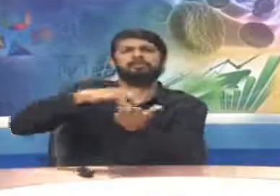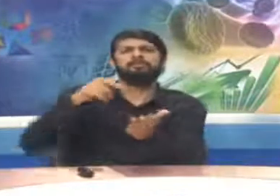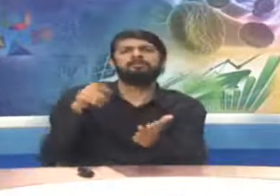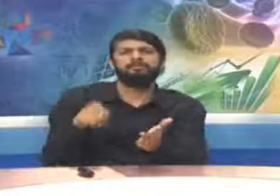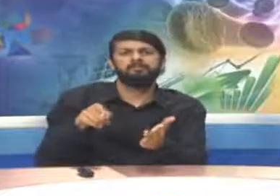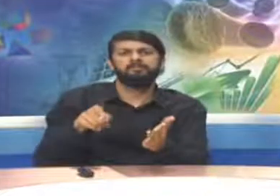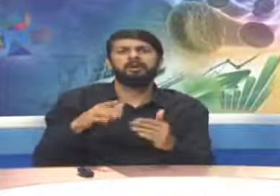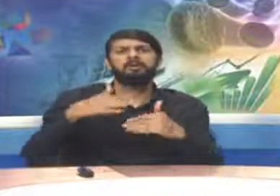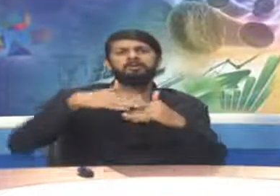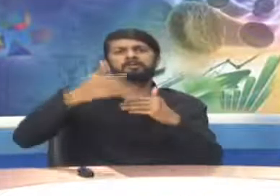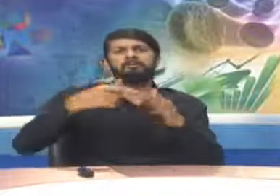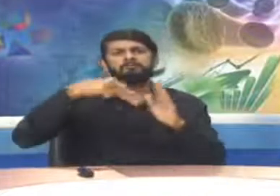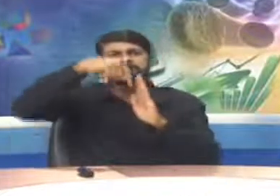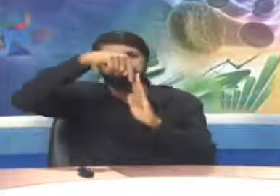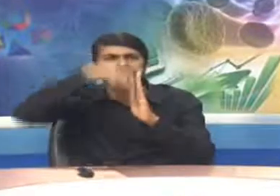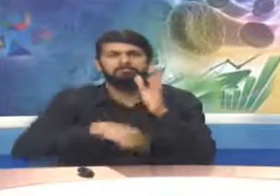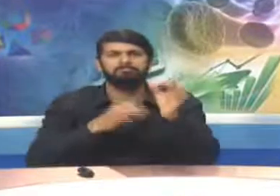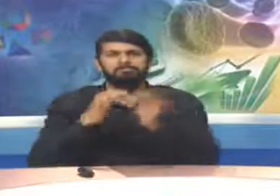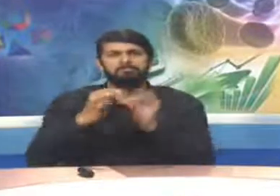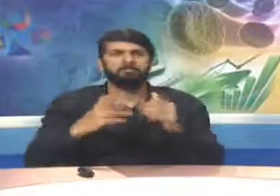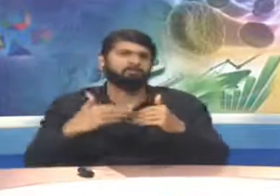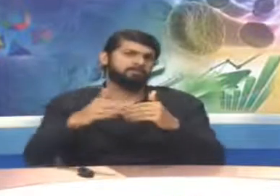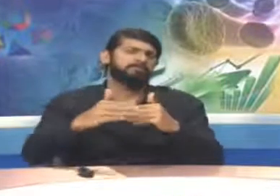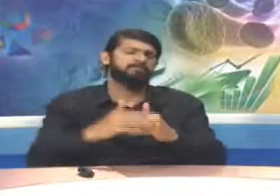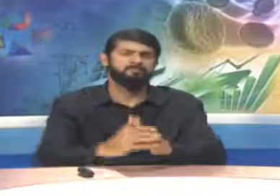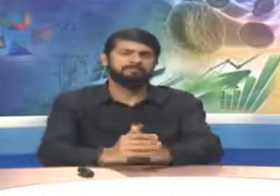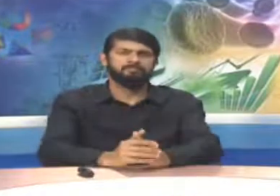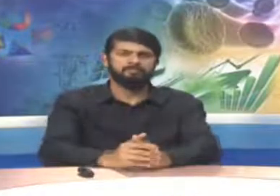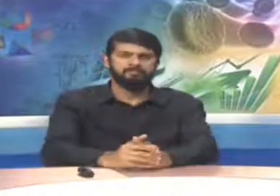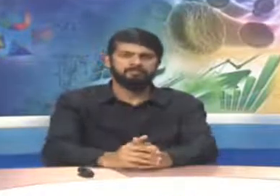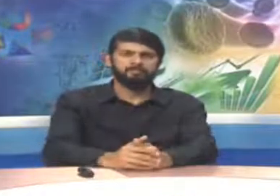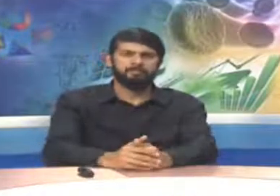proletarian and classless society. I will explain